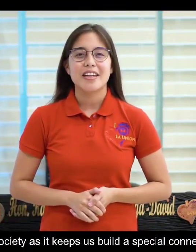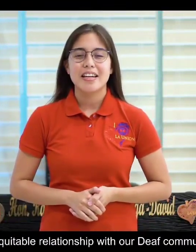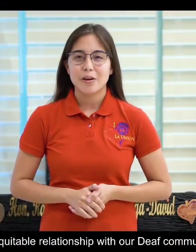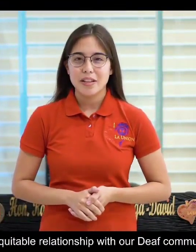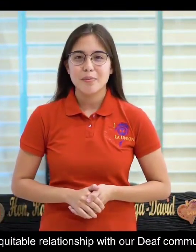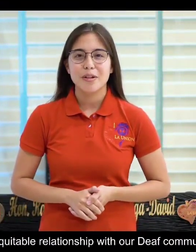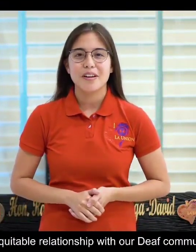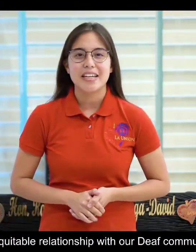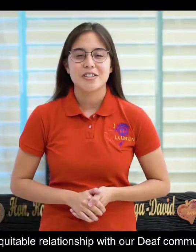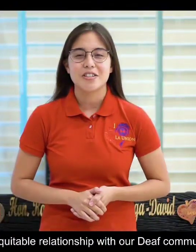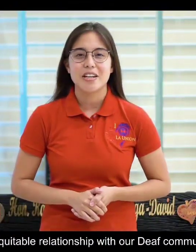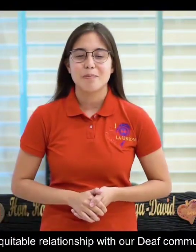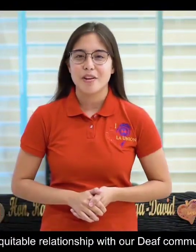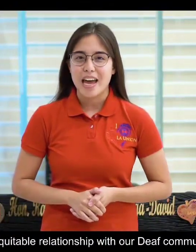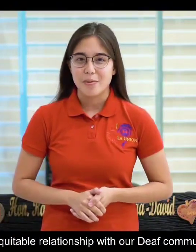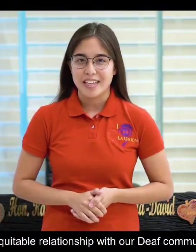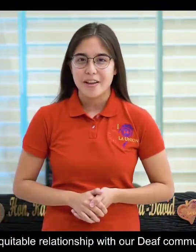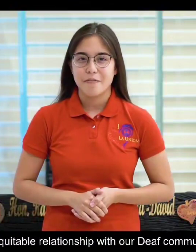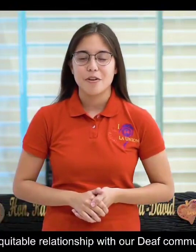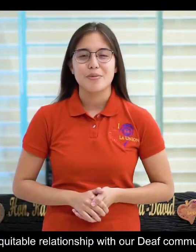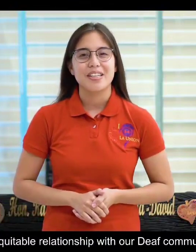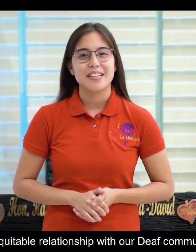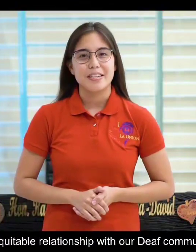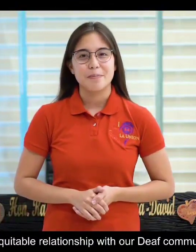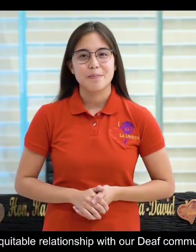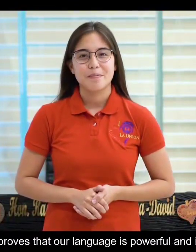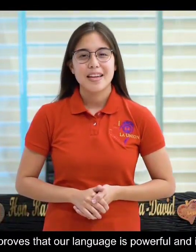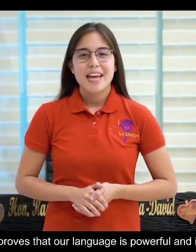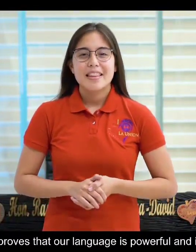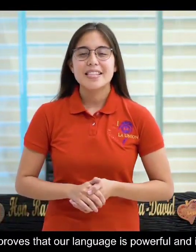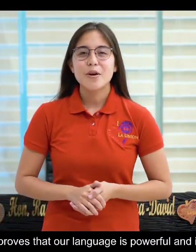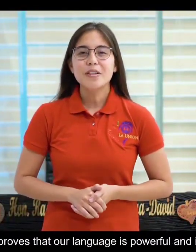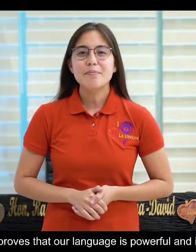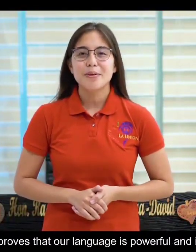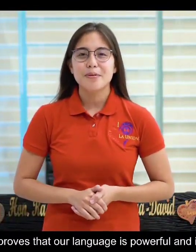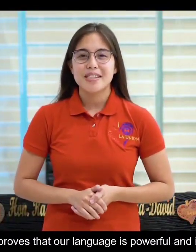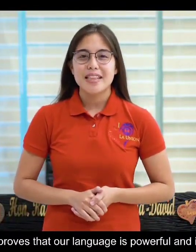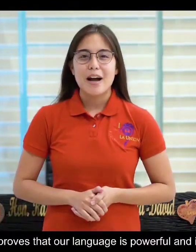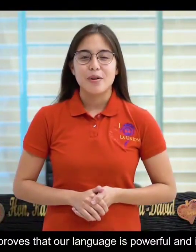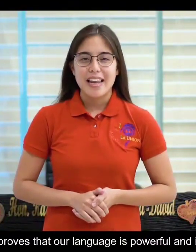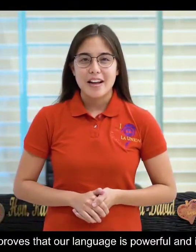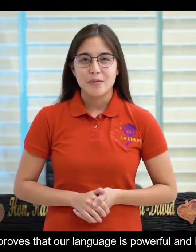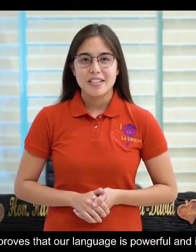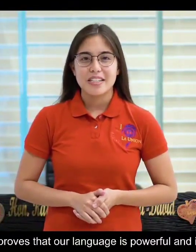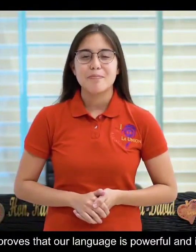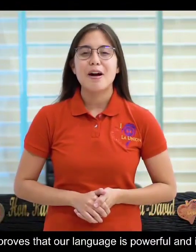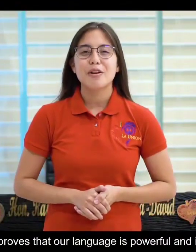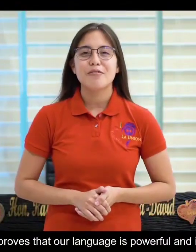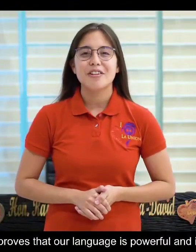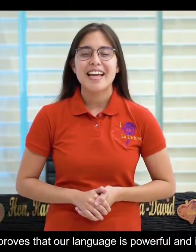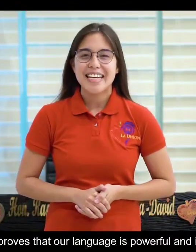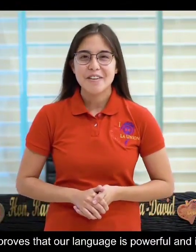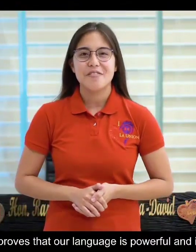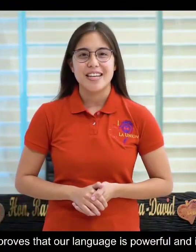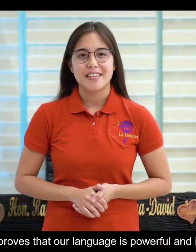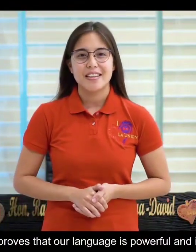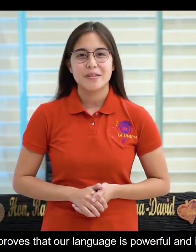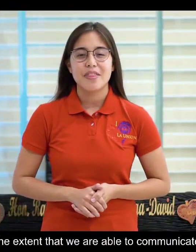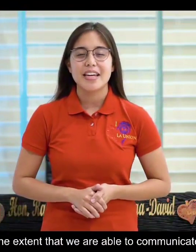and equitable relationship with our deaf community. This only proves that our language is powerful and infinite to the